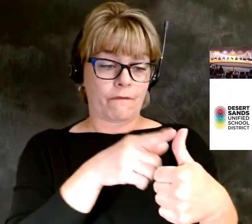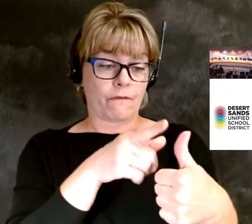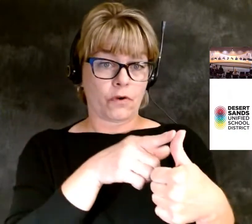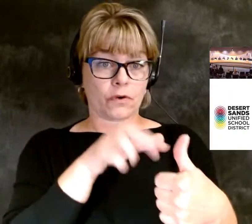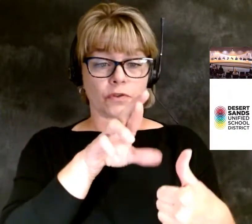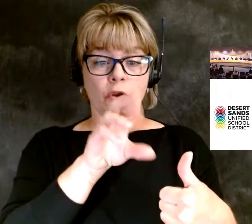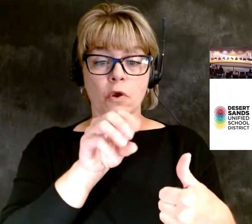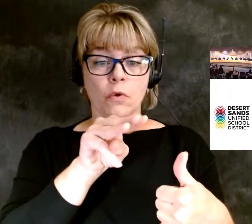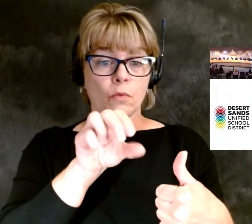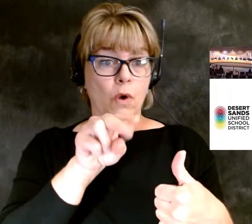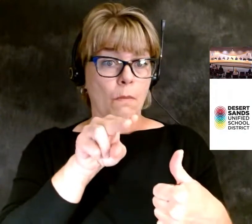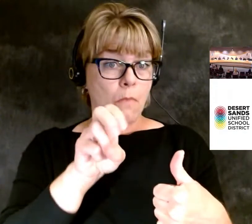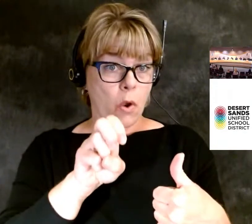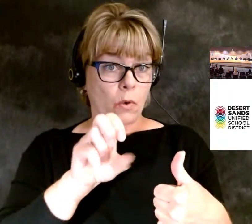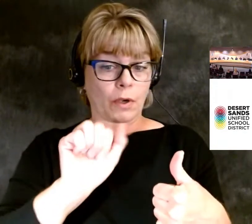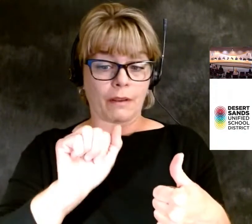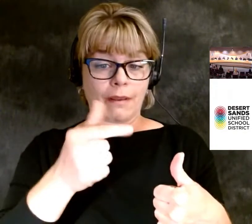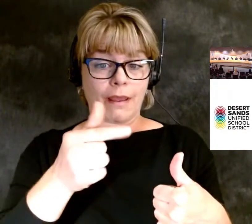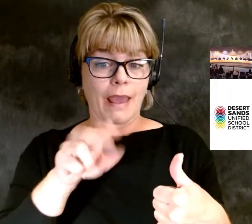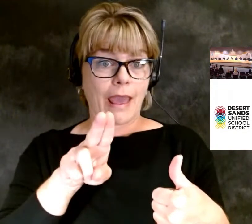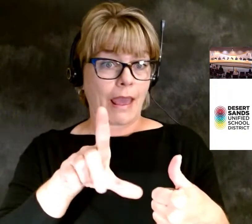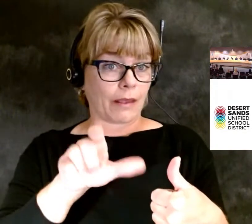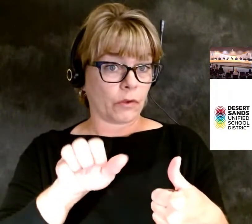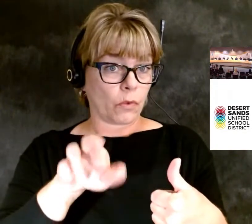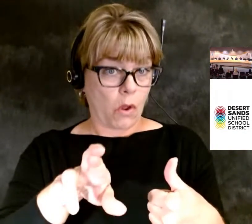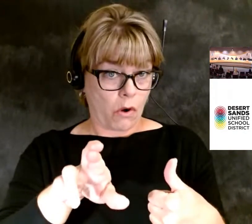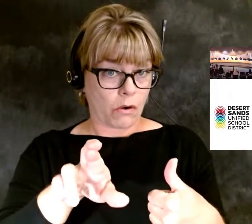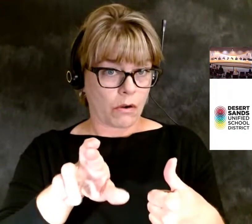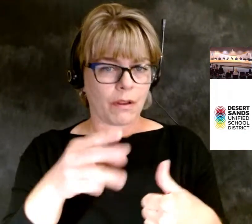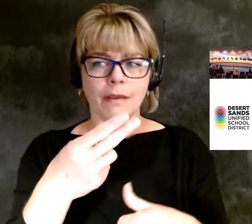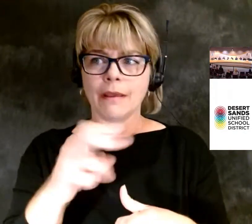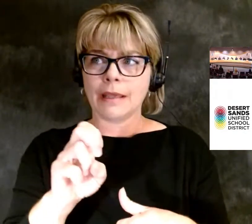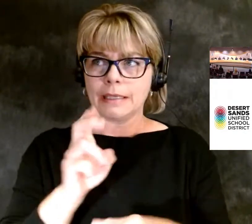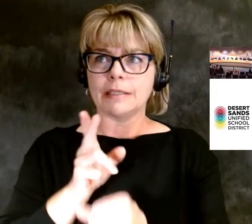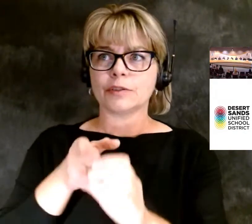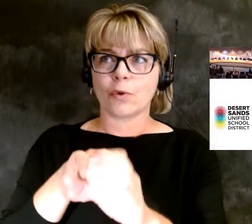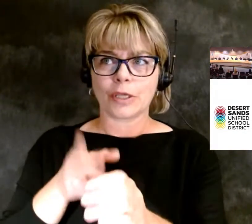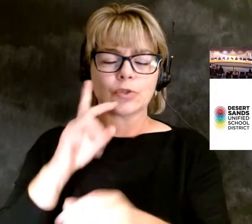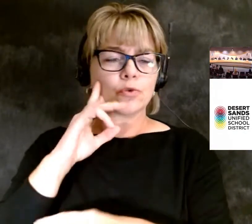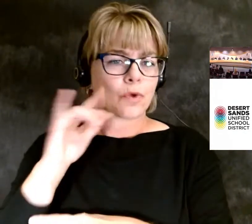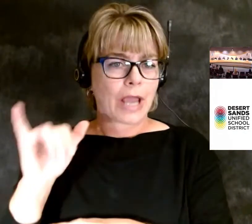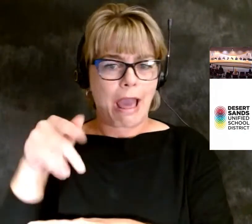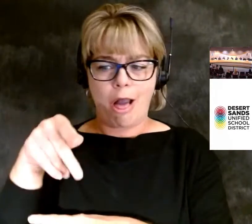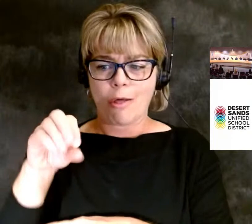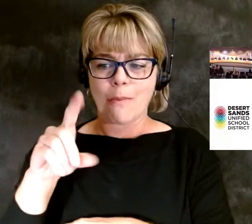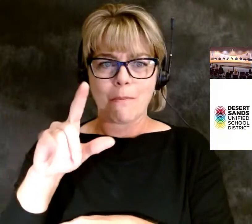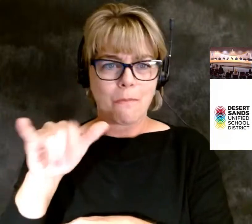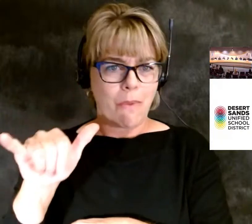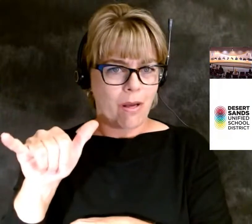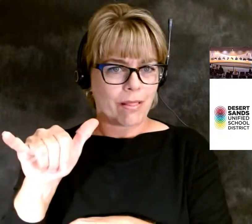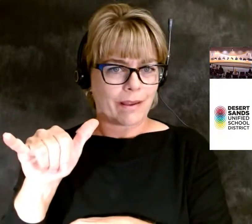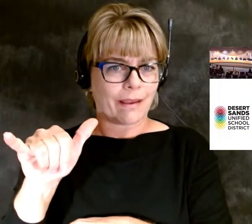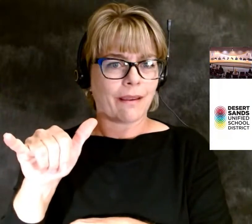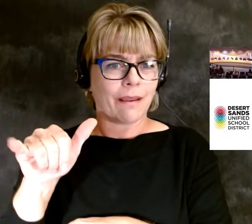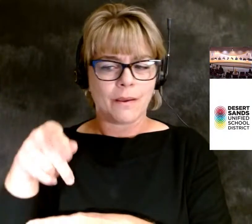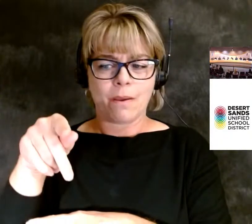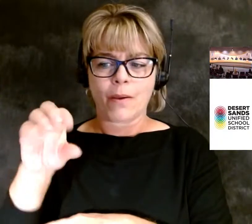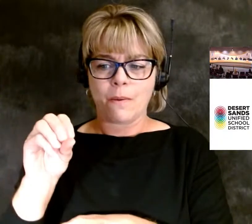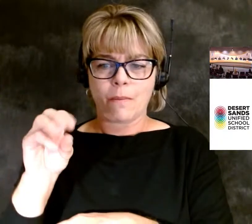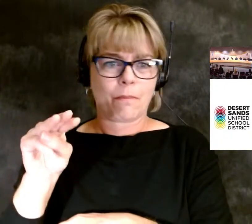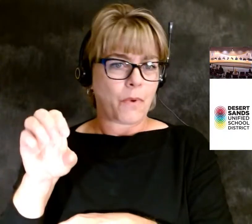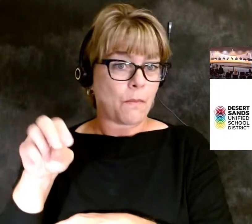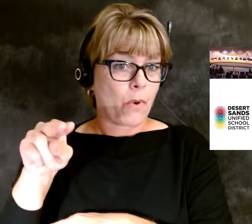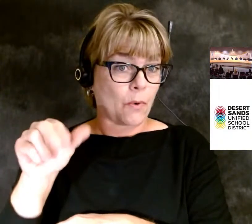Aguilar, and he is going to Cal Poly Pomona. He's going to study atmospheric science, and he wants to